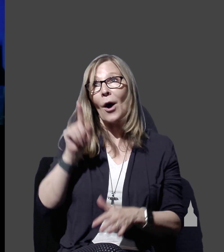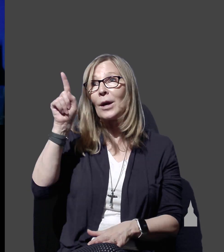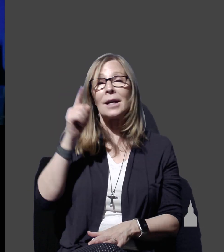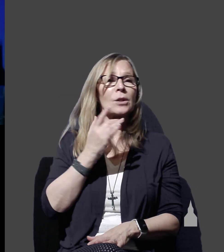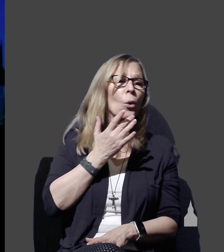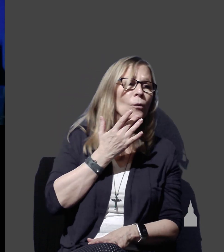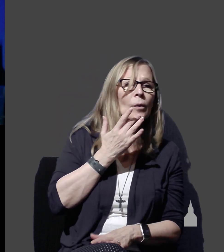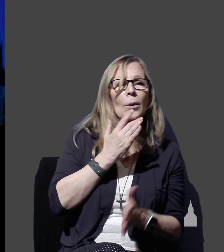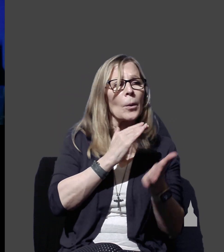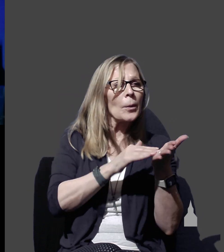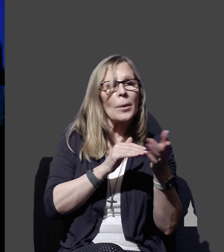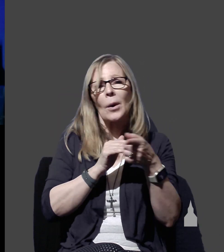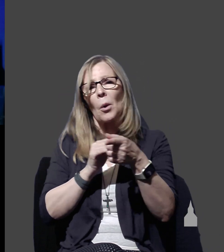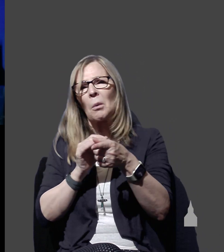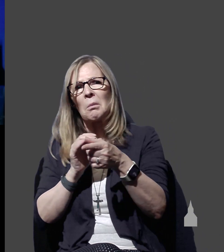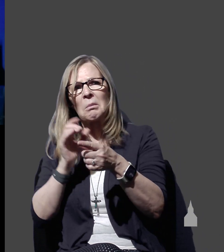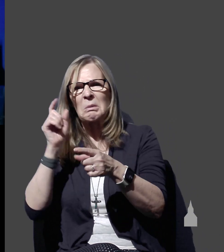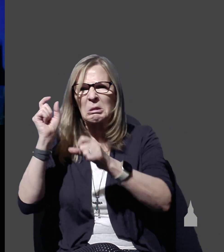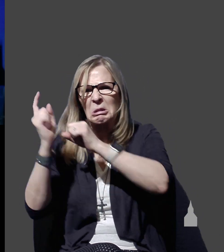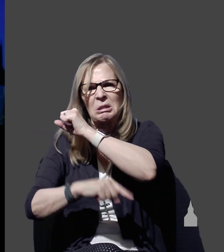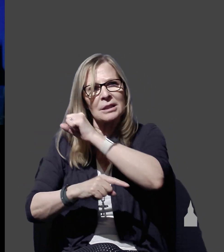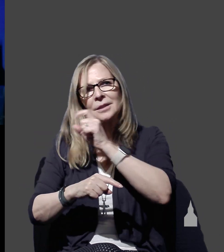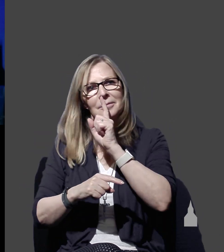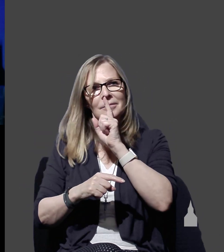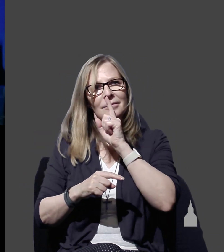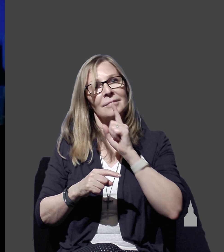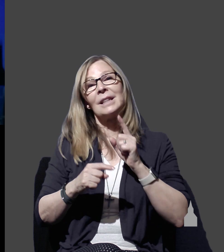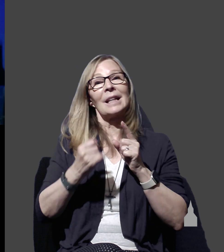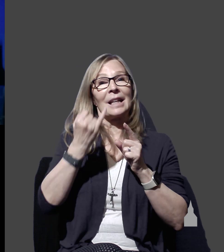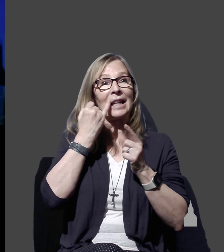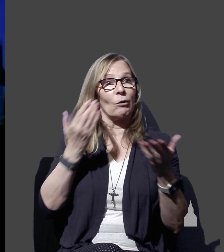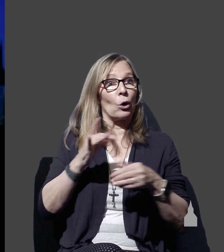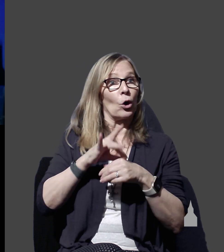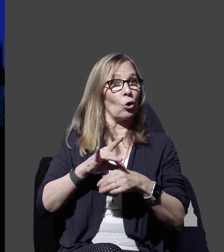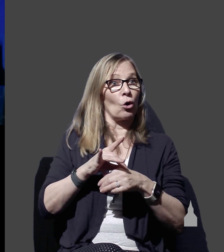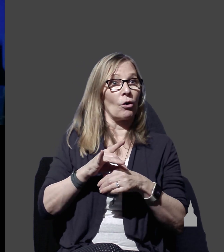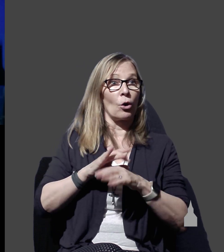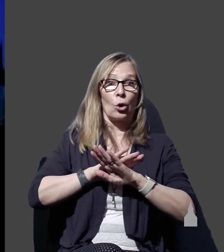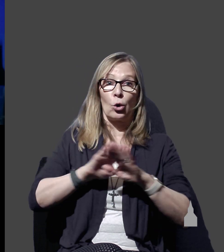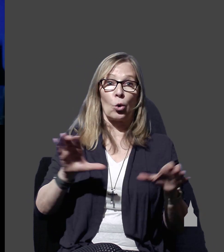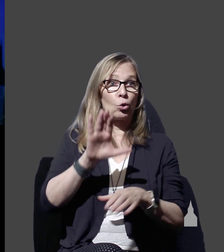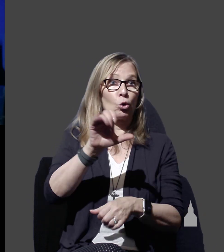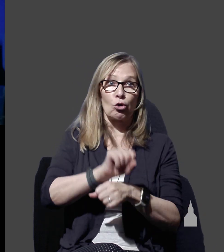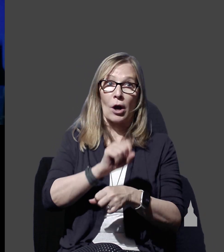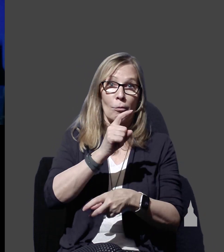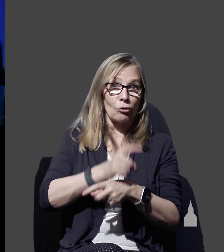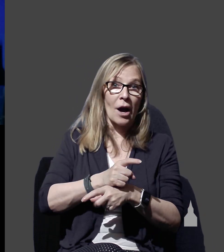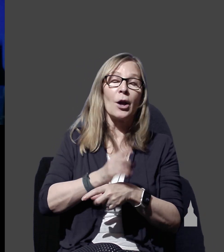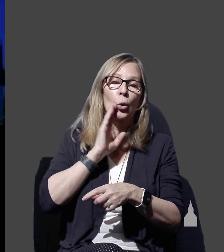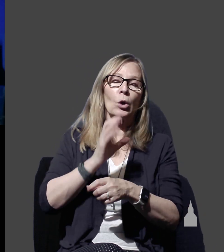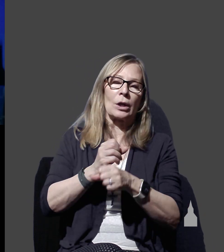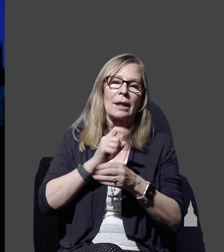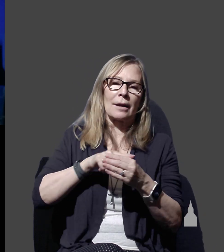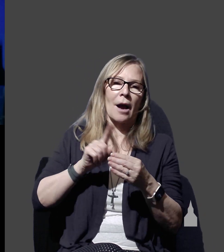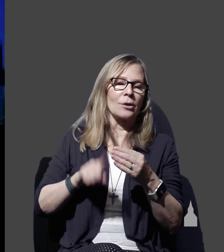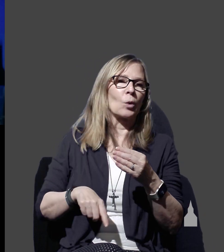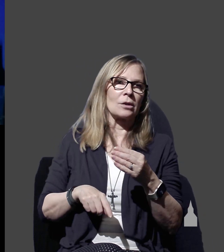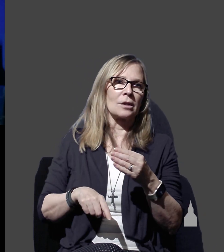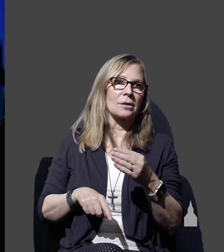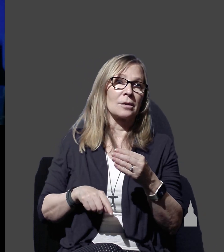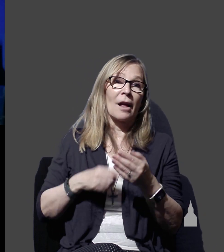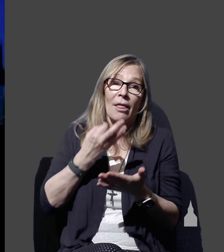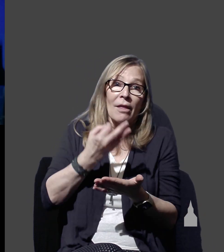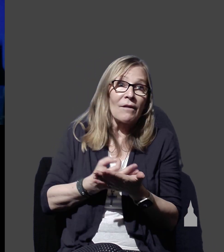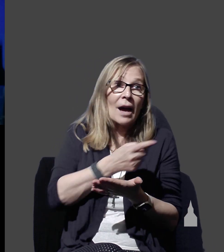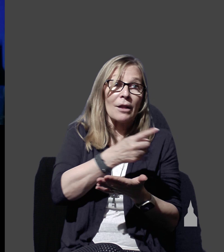In other words, while you're laboring here on earth, if you don't do your job the right way, you'll pay the consequences. And the fact that you're a Christian won't excuse you from those